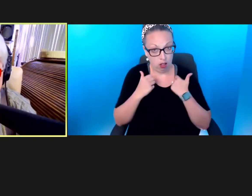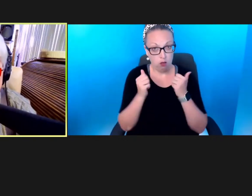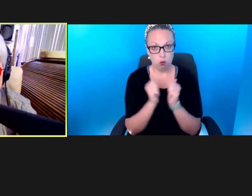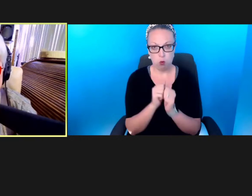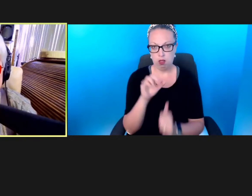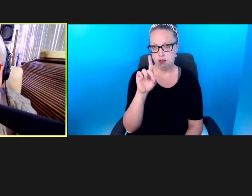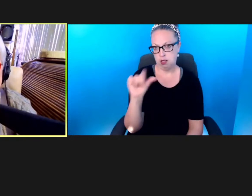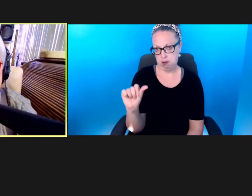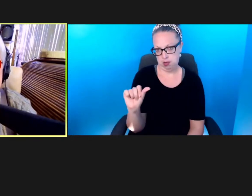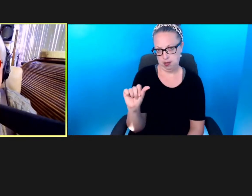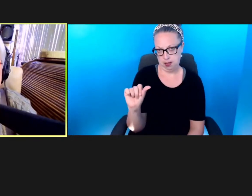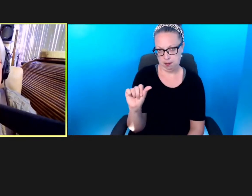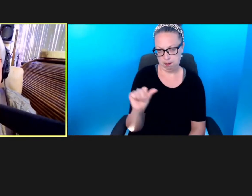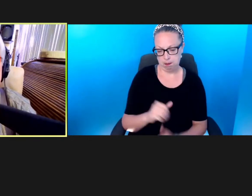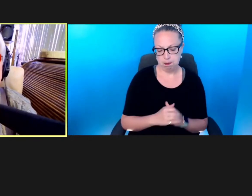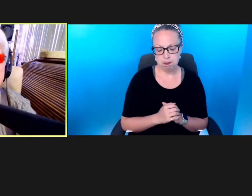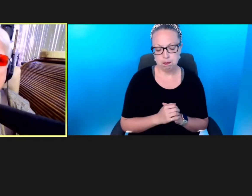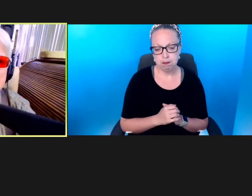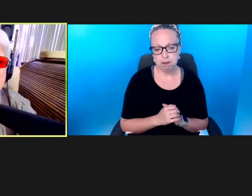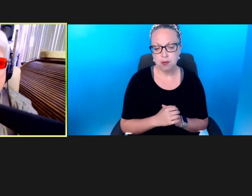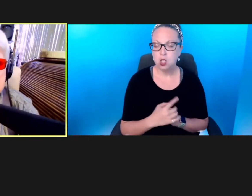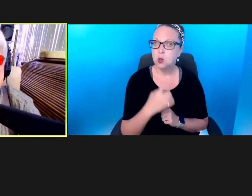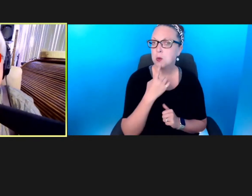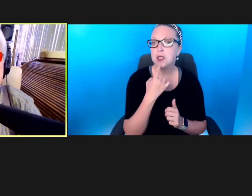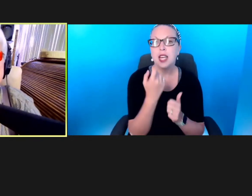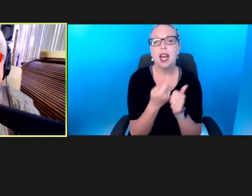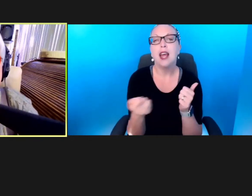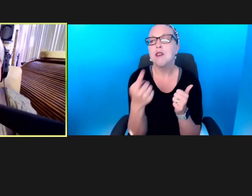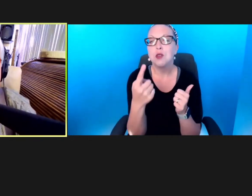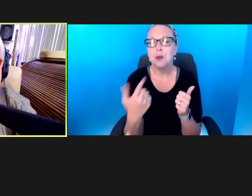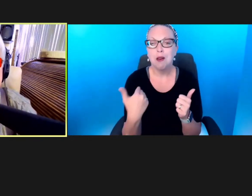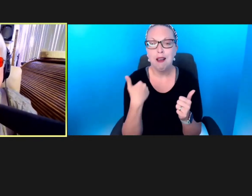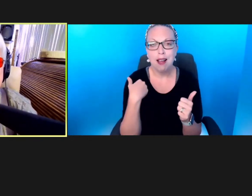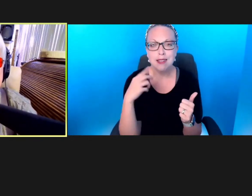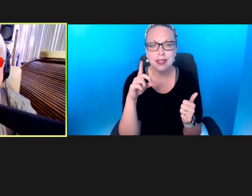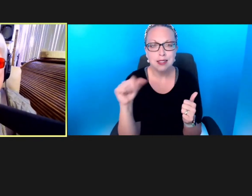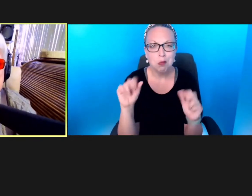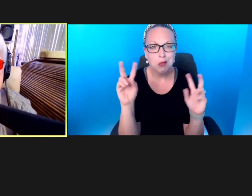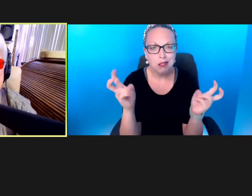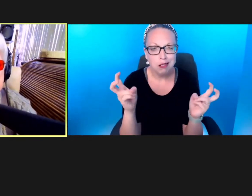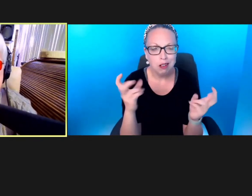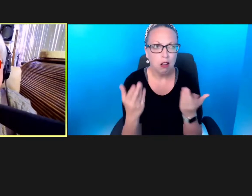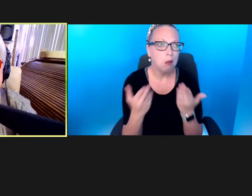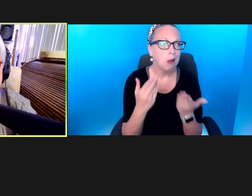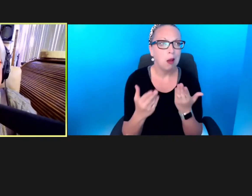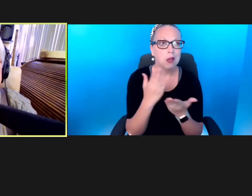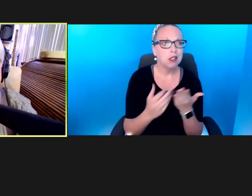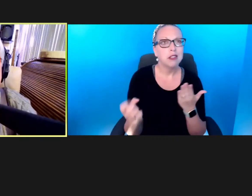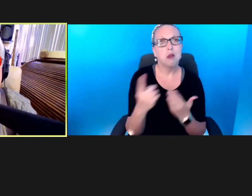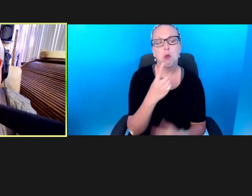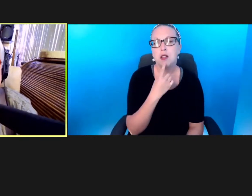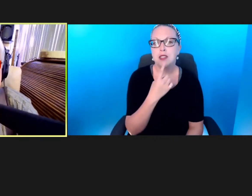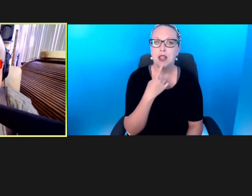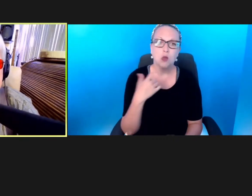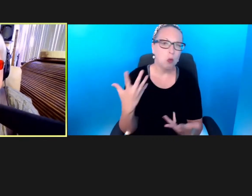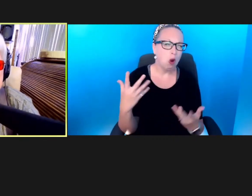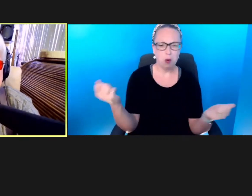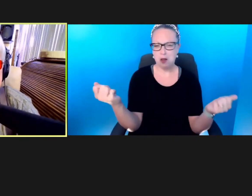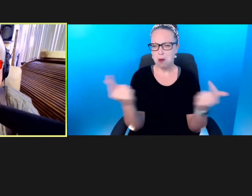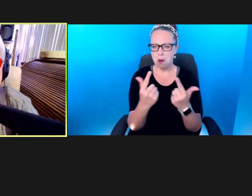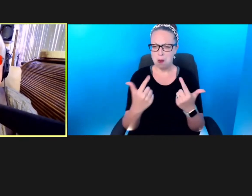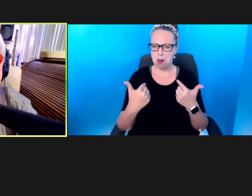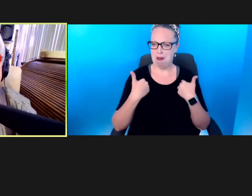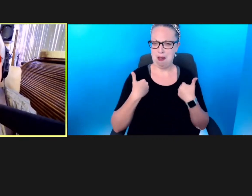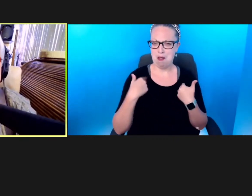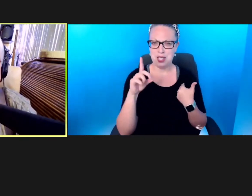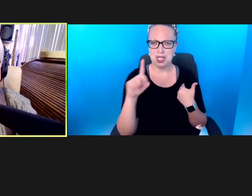disability. And to say that everyone has a disability, for example, you might hear someone say, everyone has a